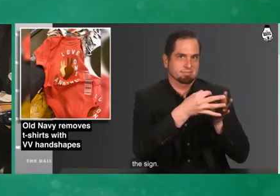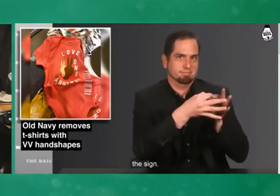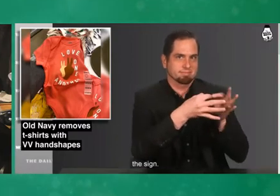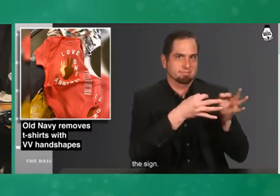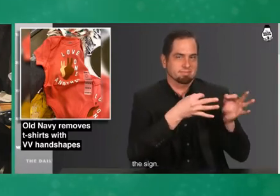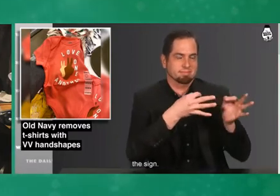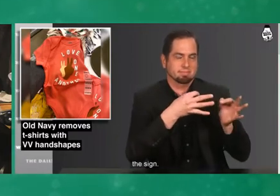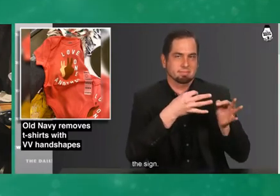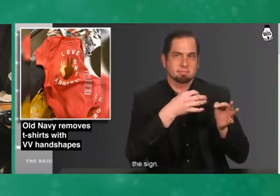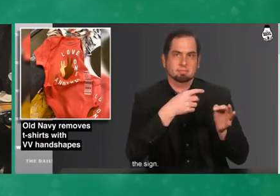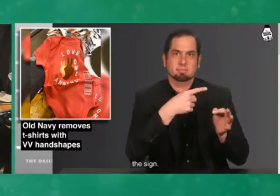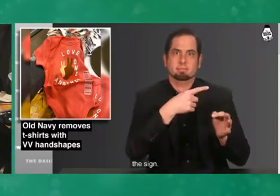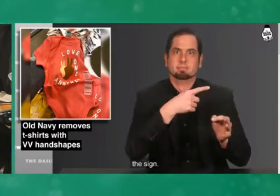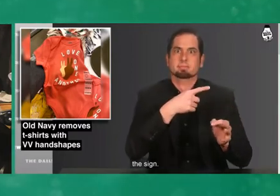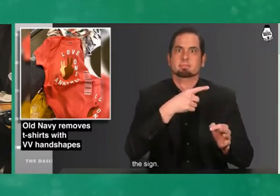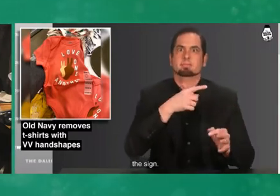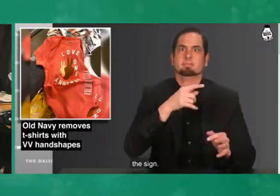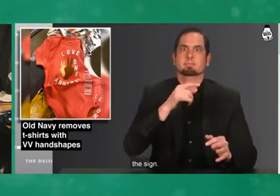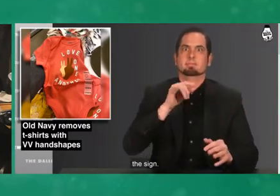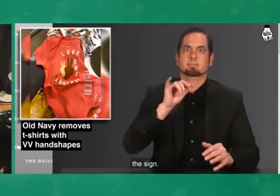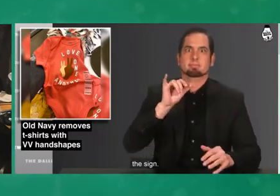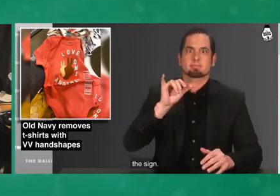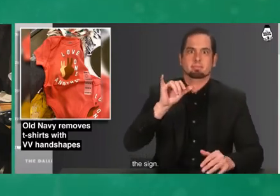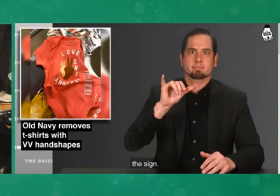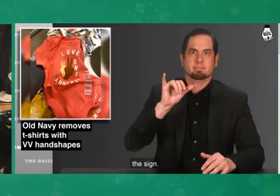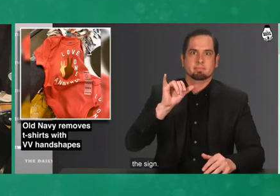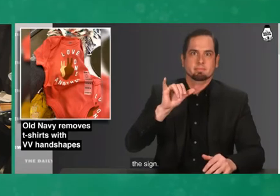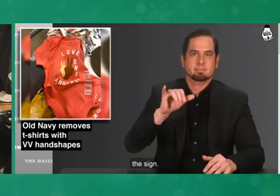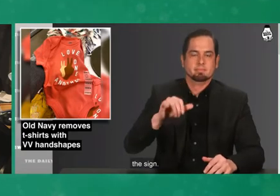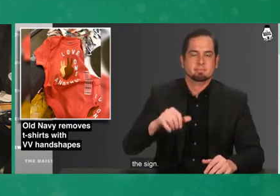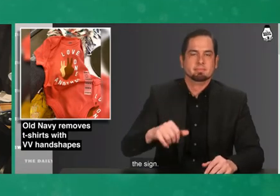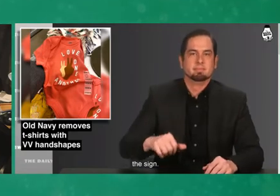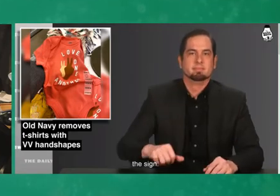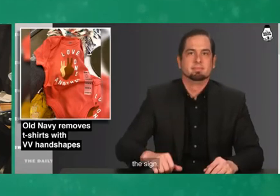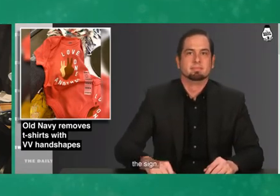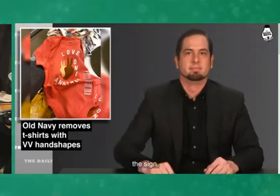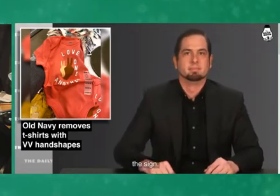that had the screwing message, you know,